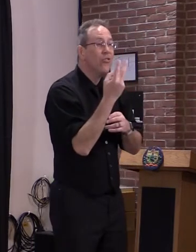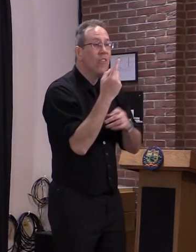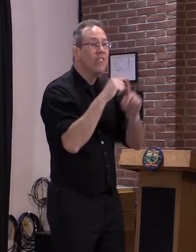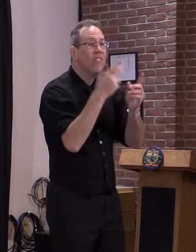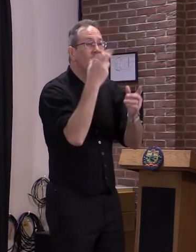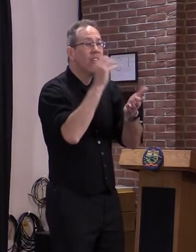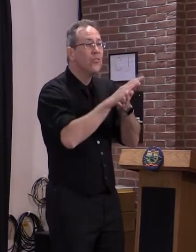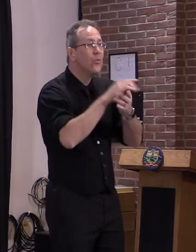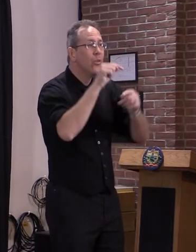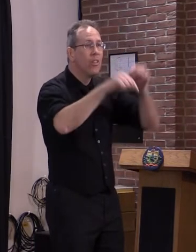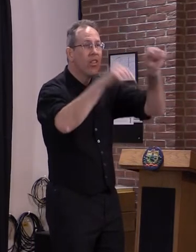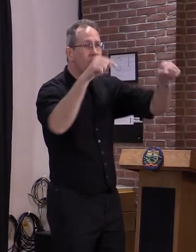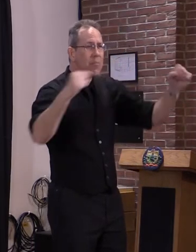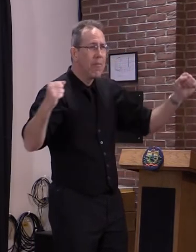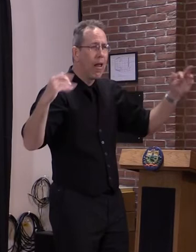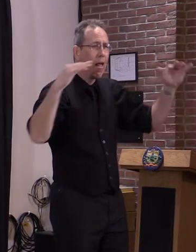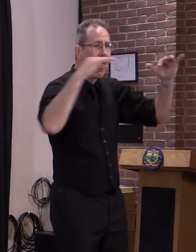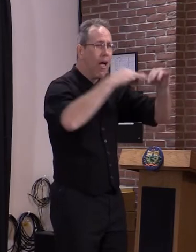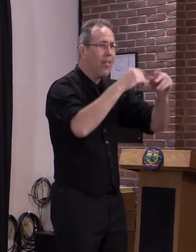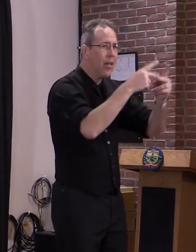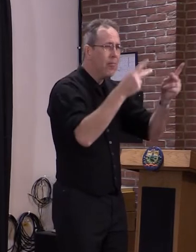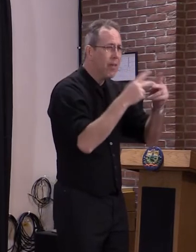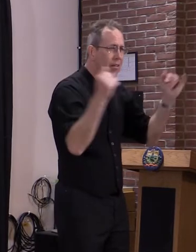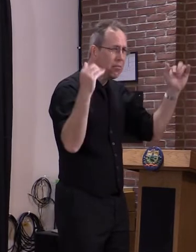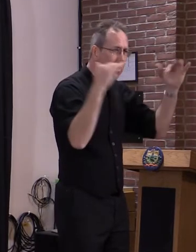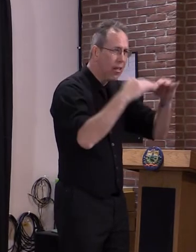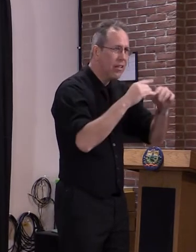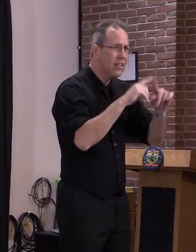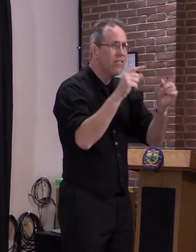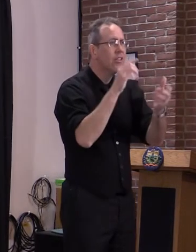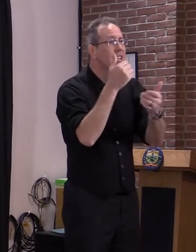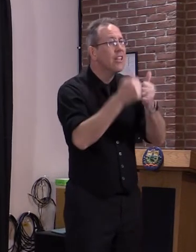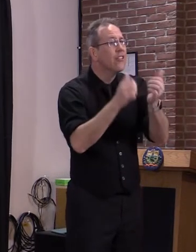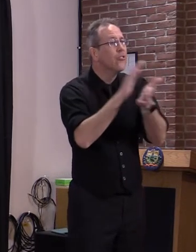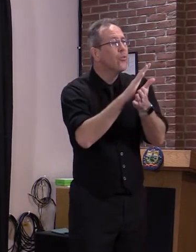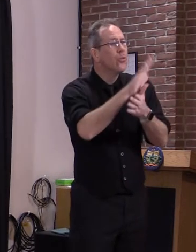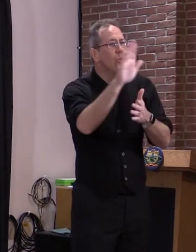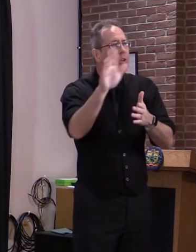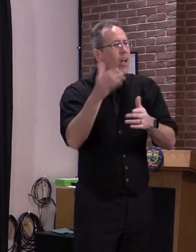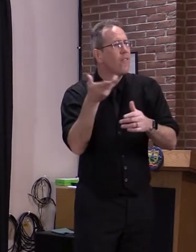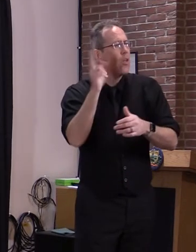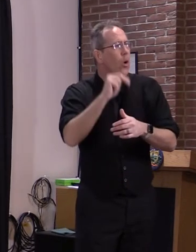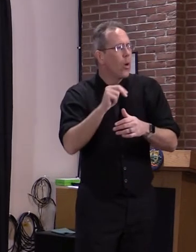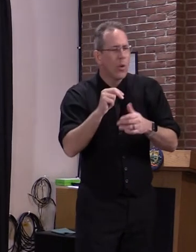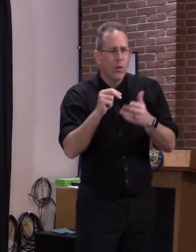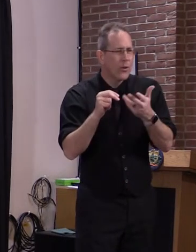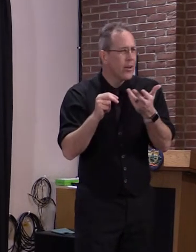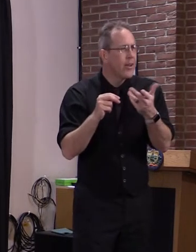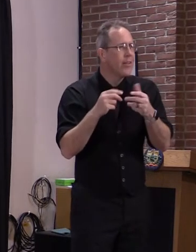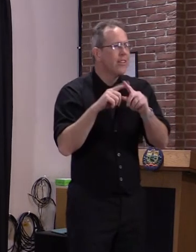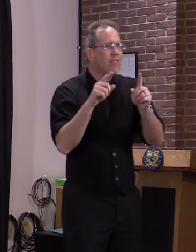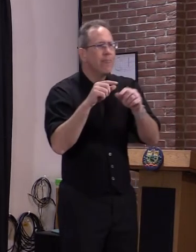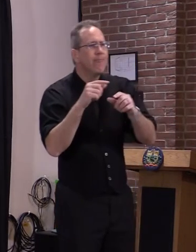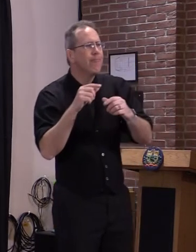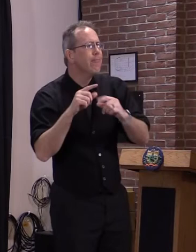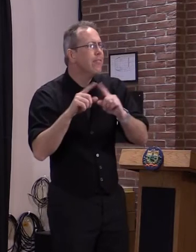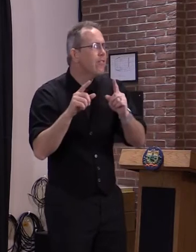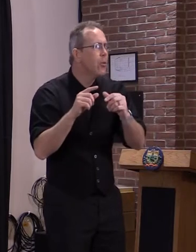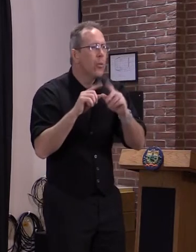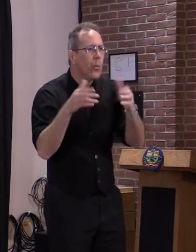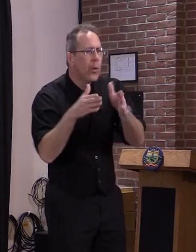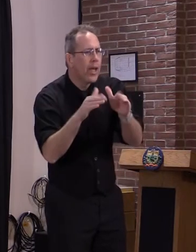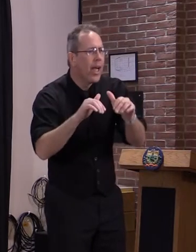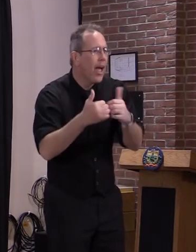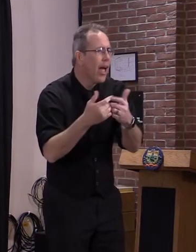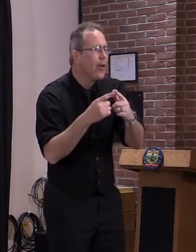different curriculum, different standards, different proficiencies, if you will, and that's really challenging, and it's a fundamental structural issue. We would